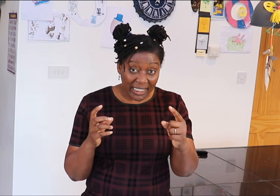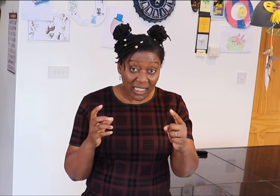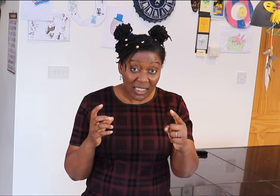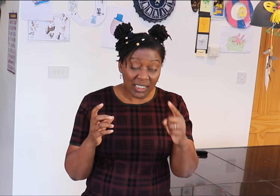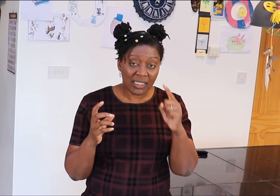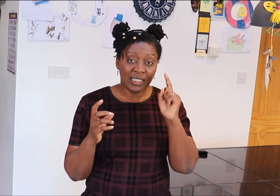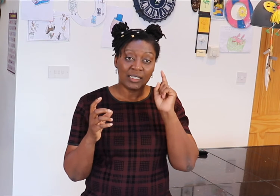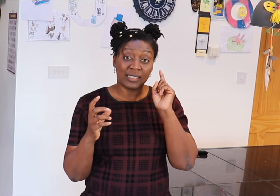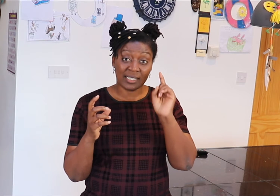seedling